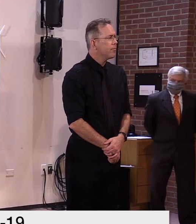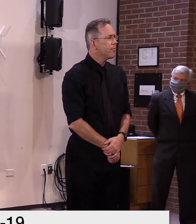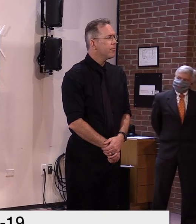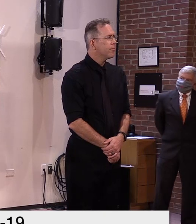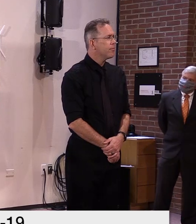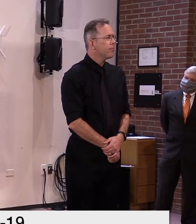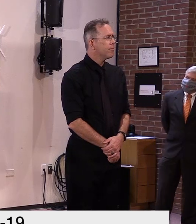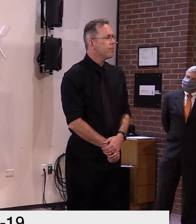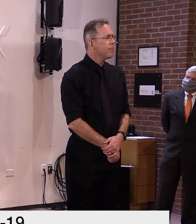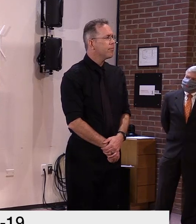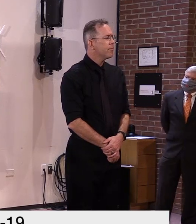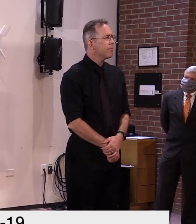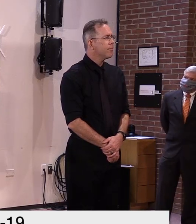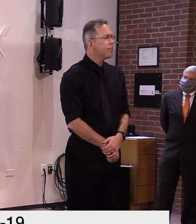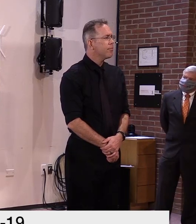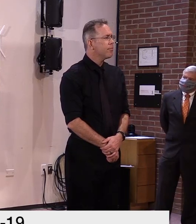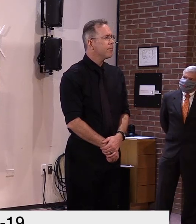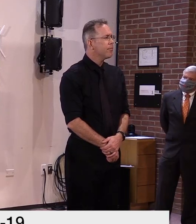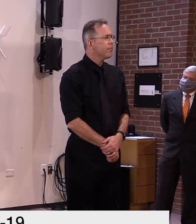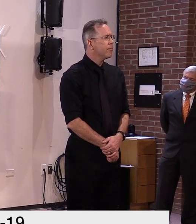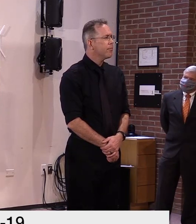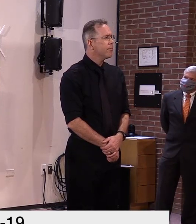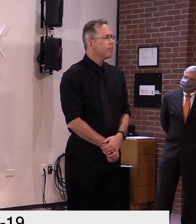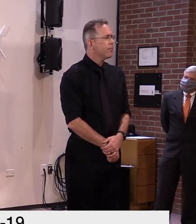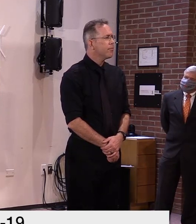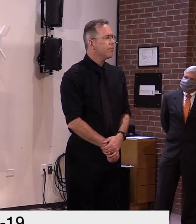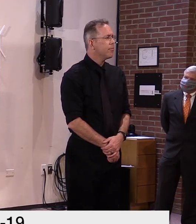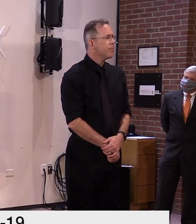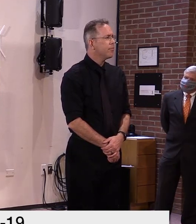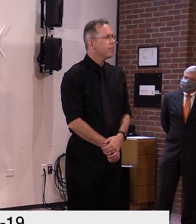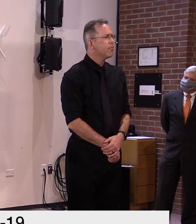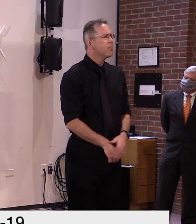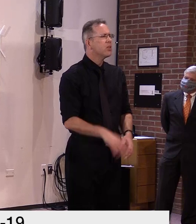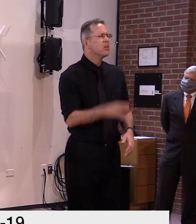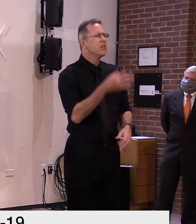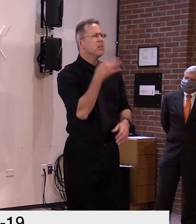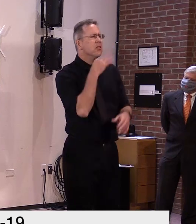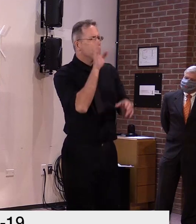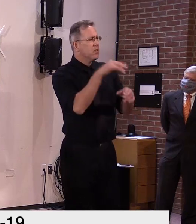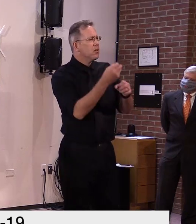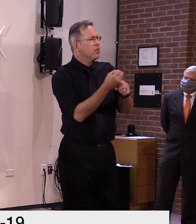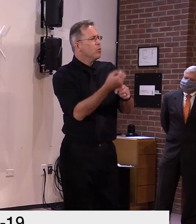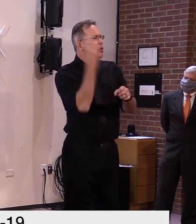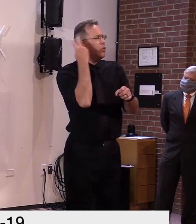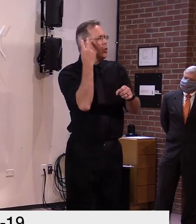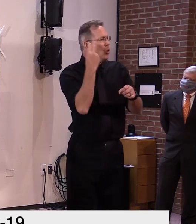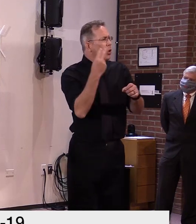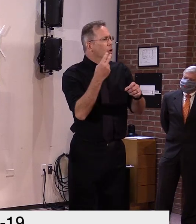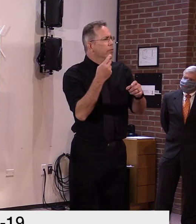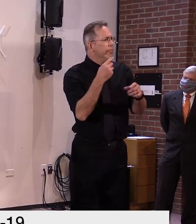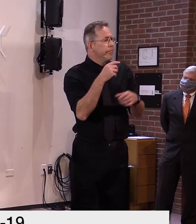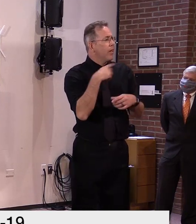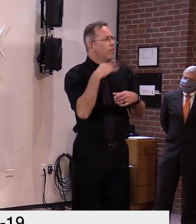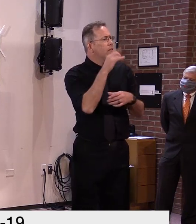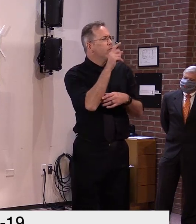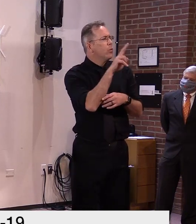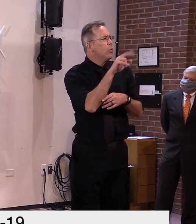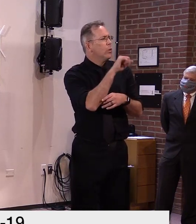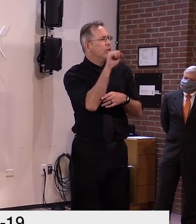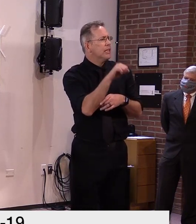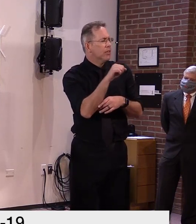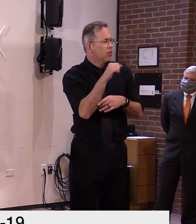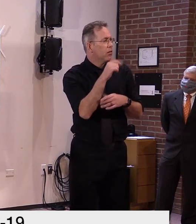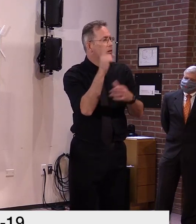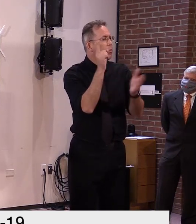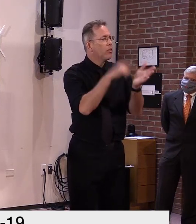season. Can you tell us those? And also, by comparison, how many Vermonters have been hospitalized during the